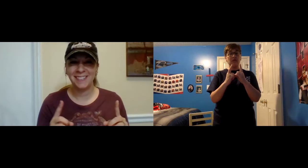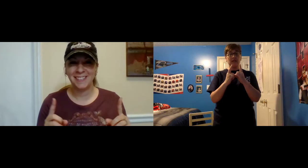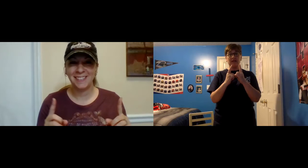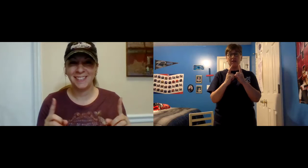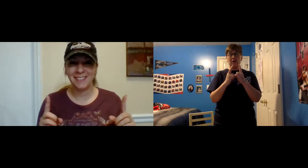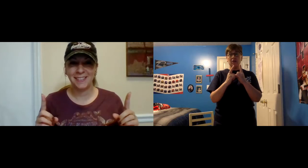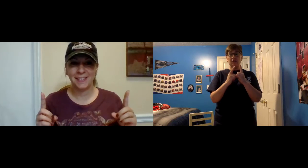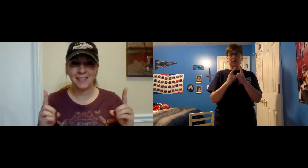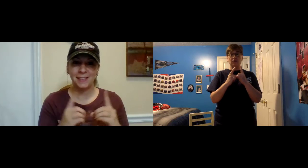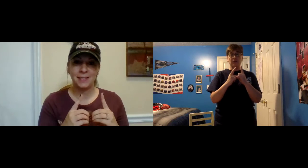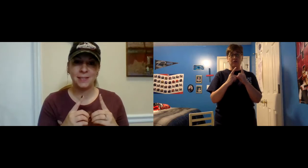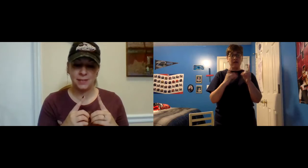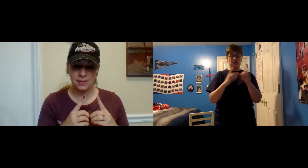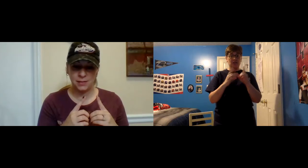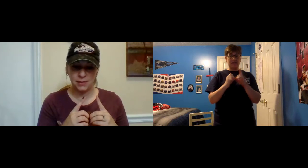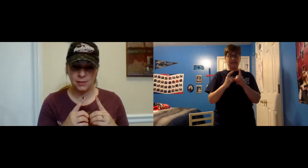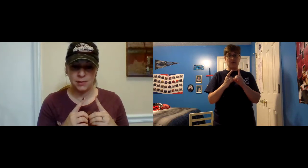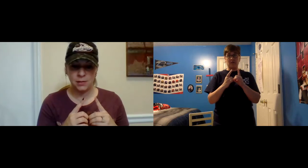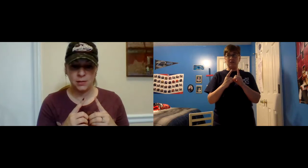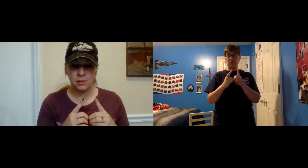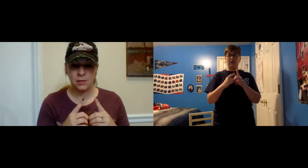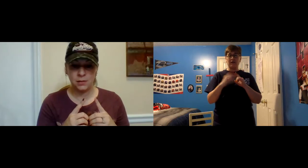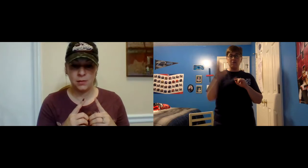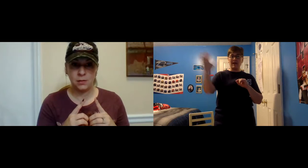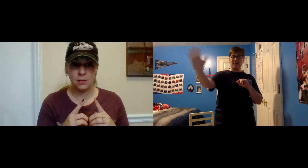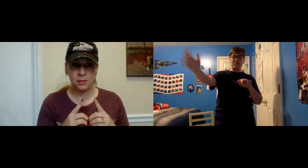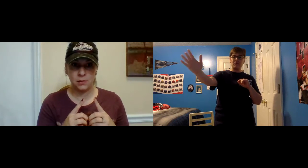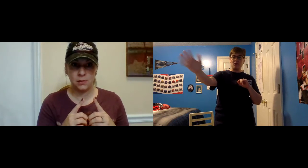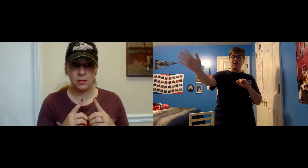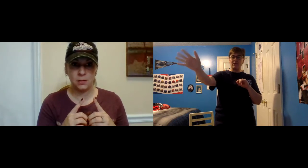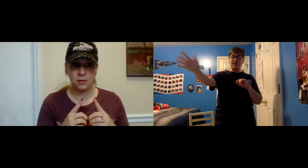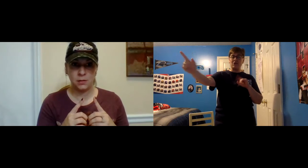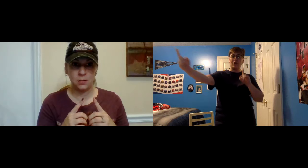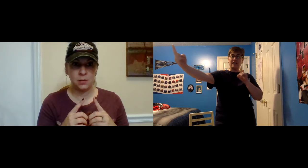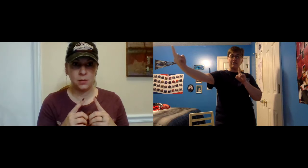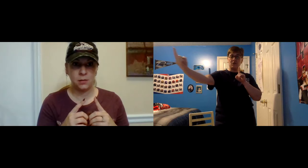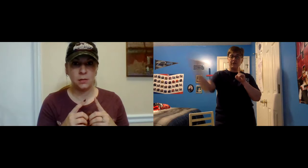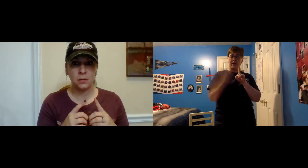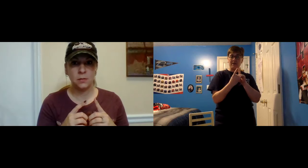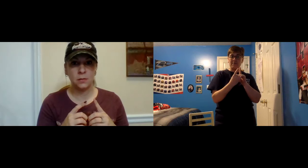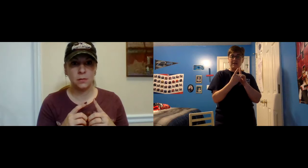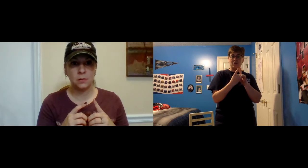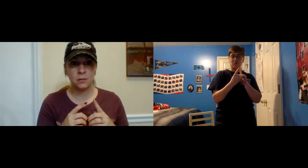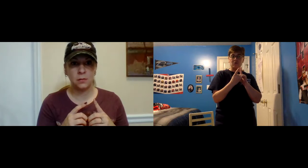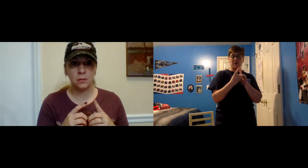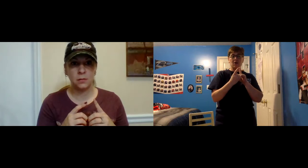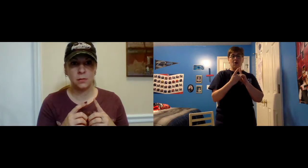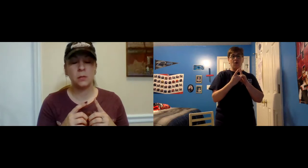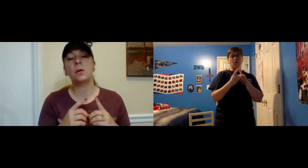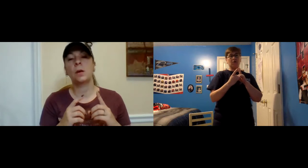and you can directionalize that one as well. Like you might have a person over here and he's going to come and meet